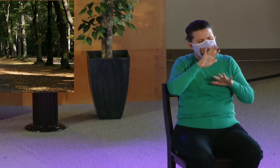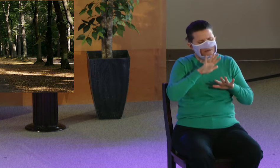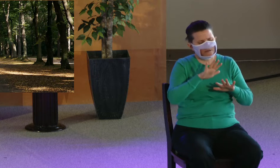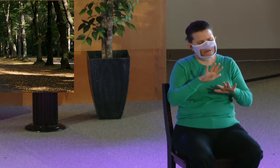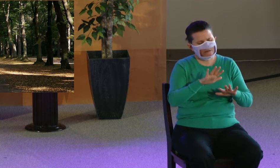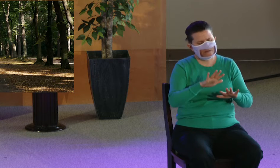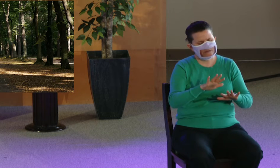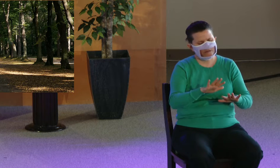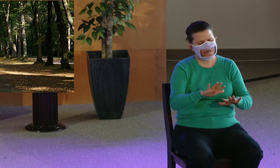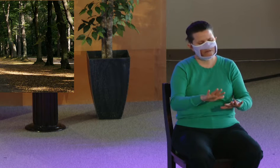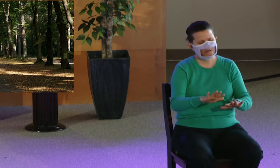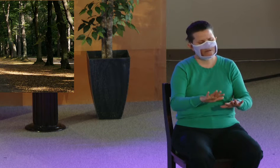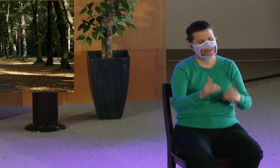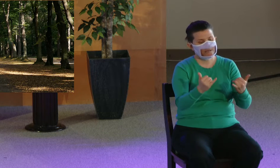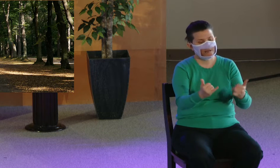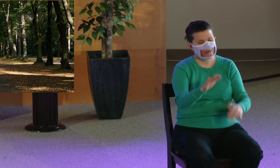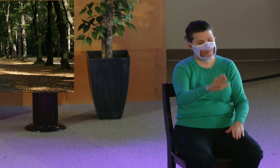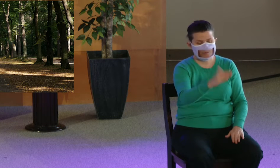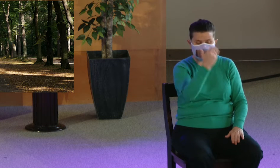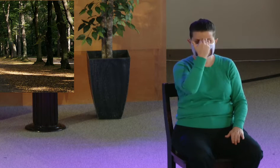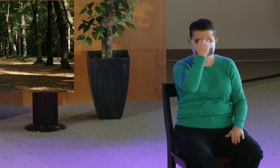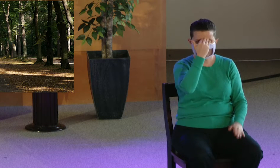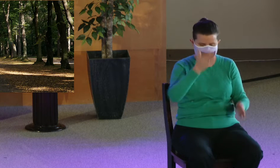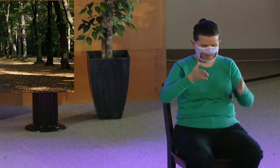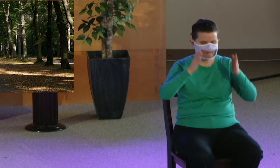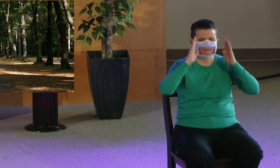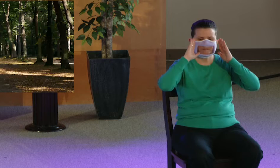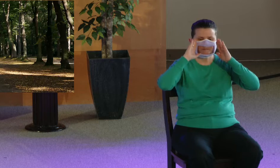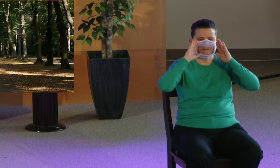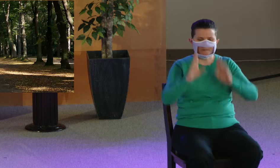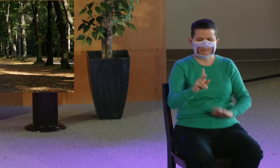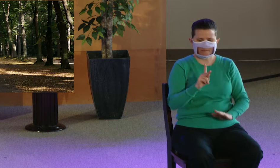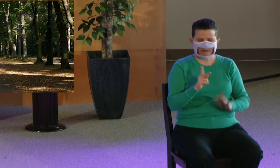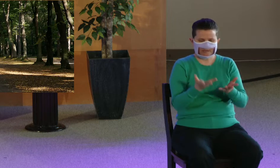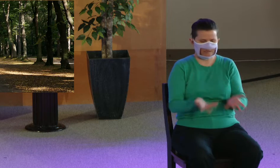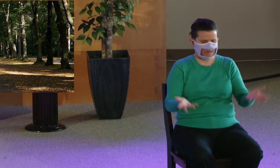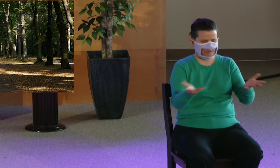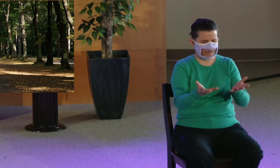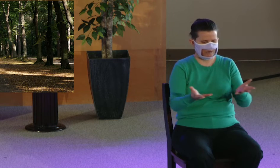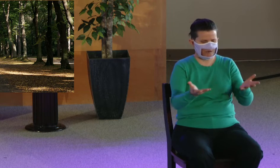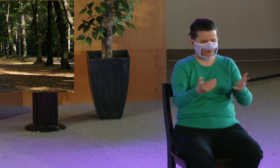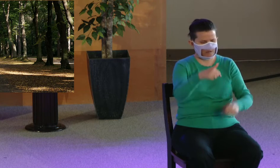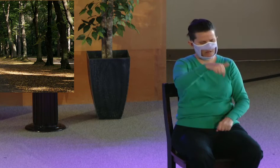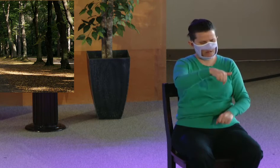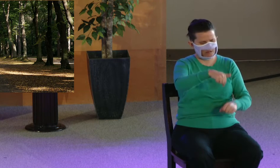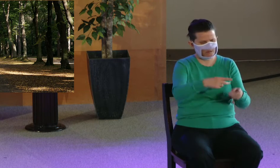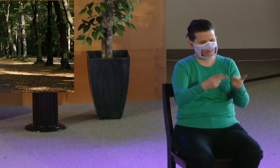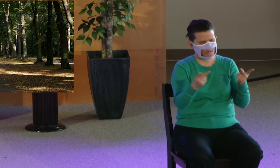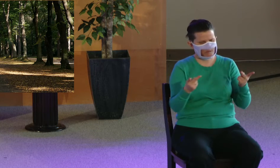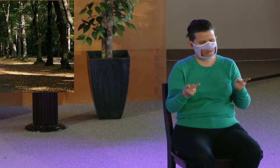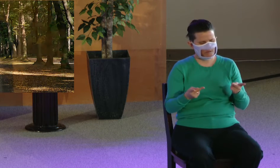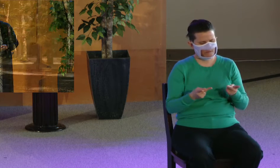And bring your awareness, your consciousness to this sacred place, Unity Church of the